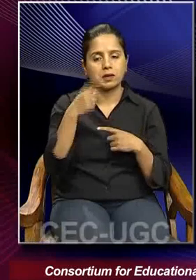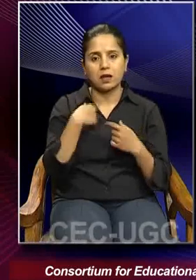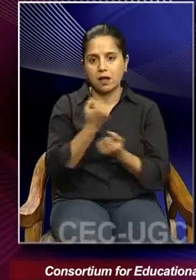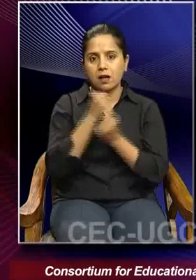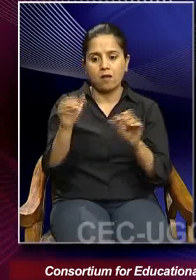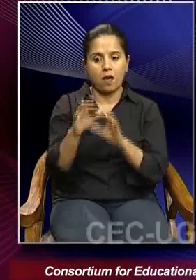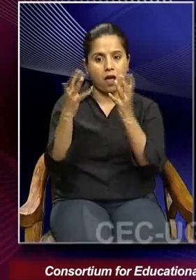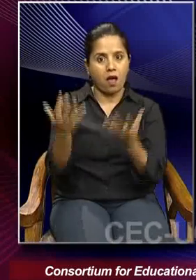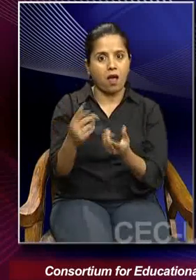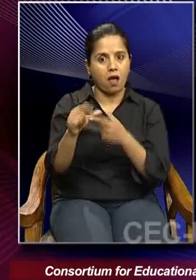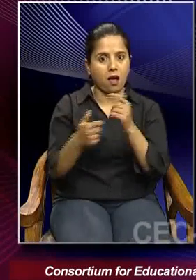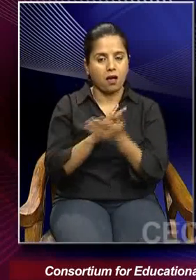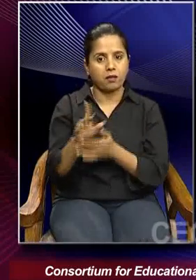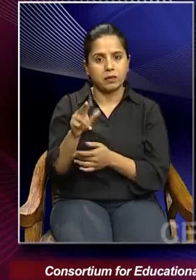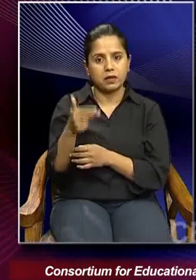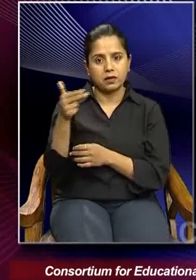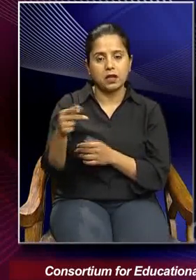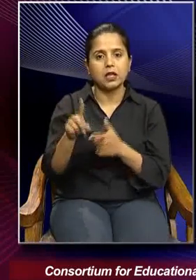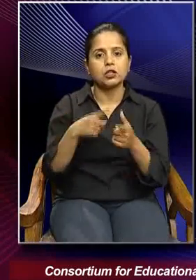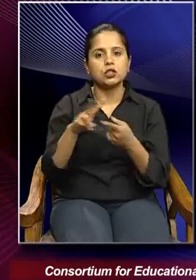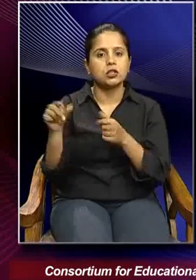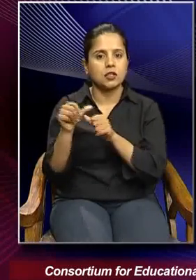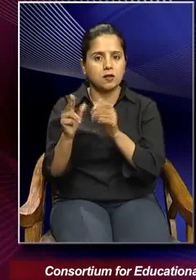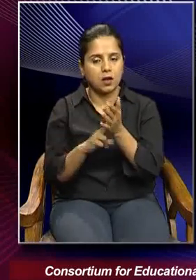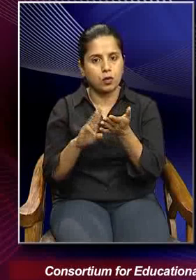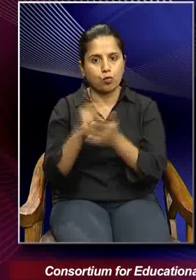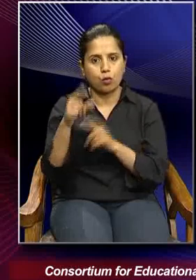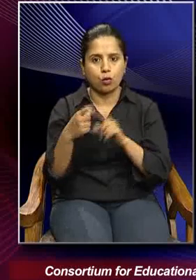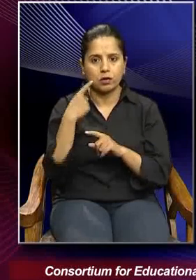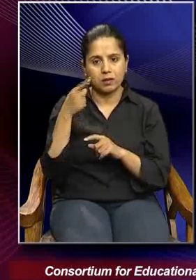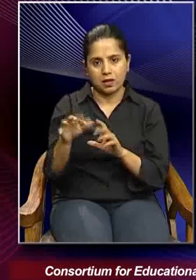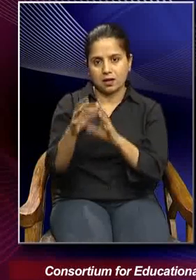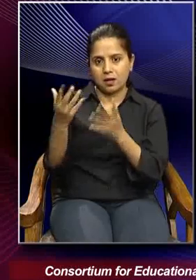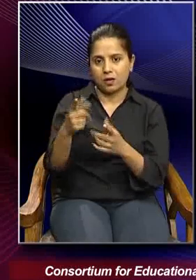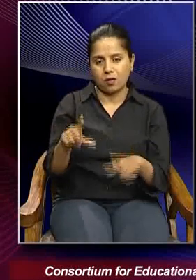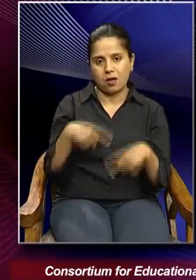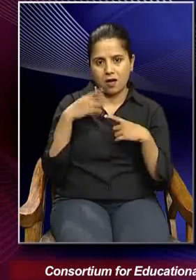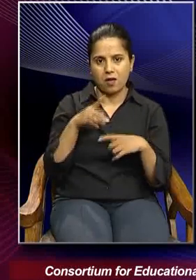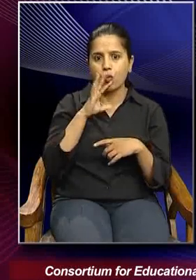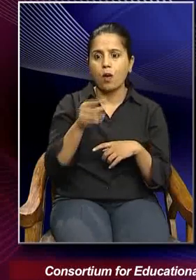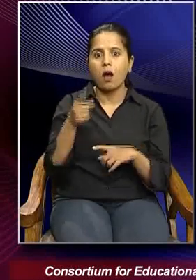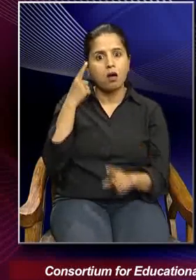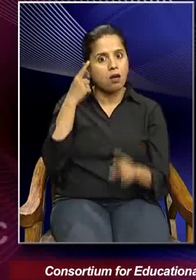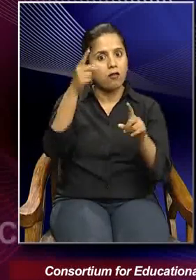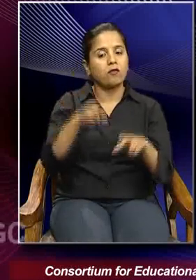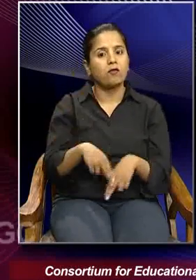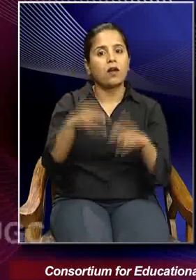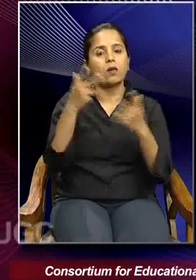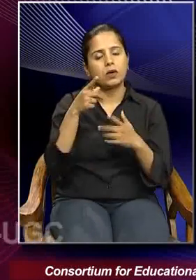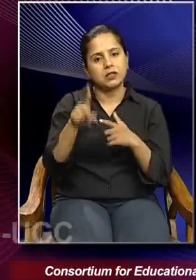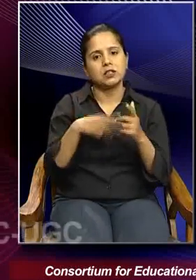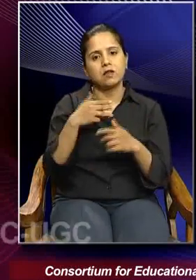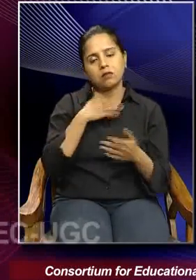the earth is known as Jivan Mukti. So, while living in the earth, when you realizes the ultimate truth, that's known as Jivan